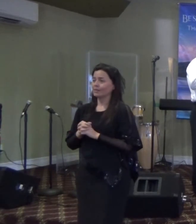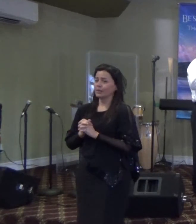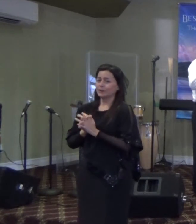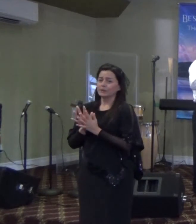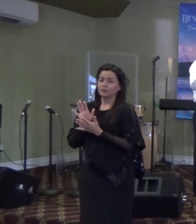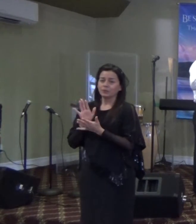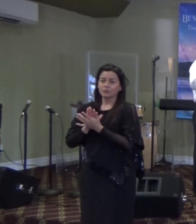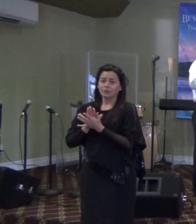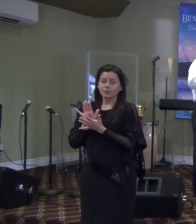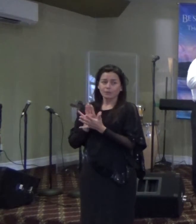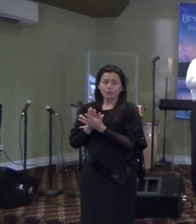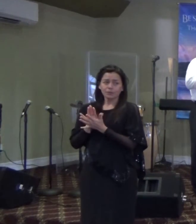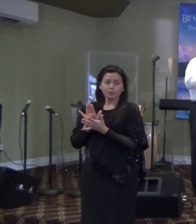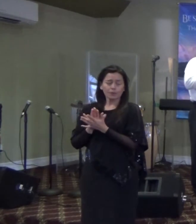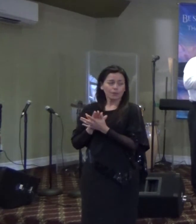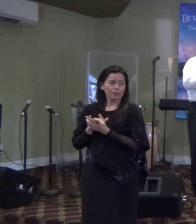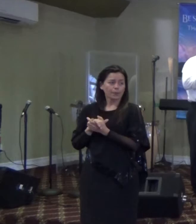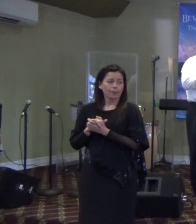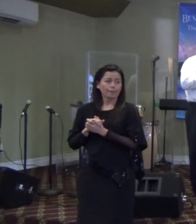Sí. Yes.